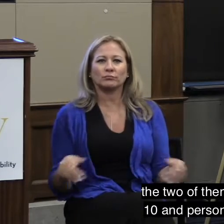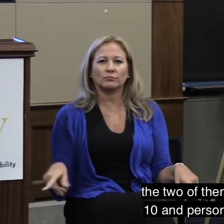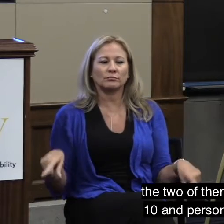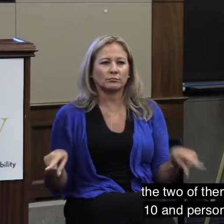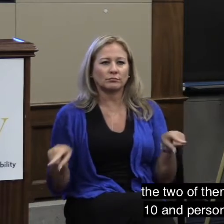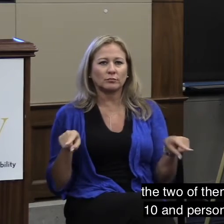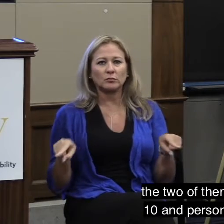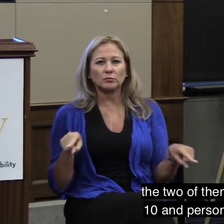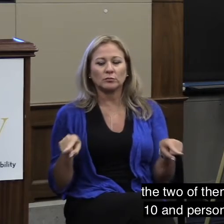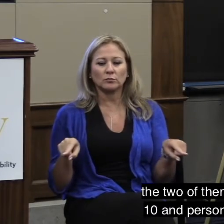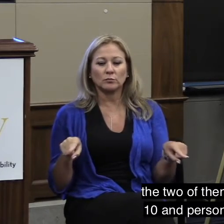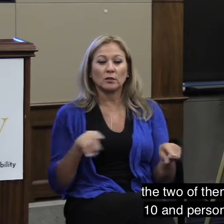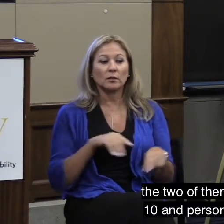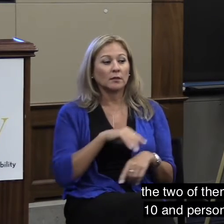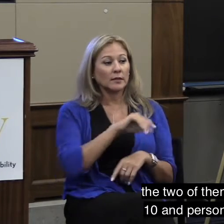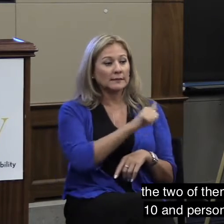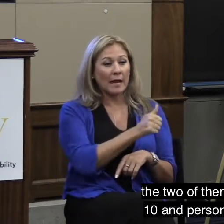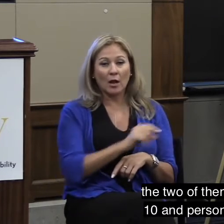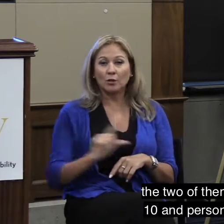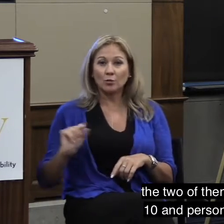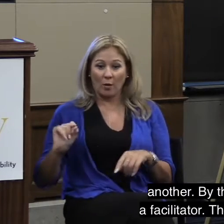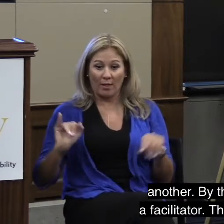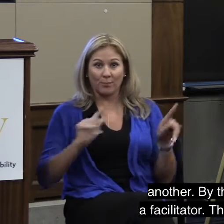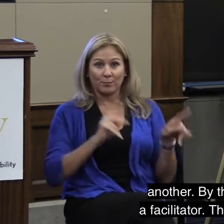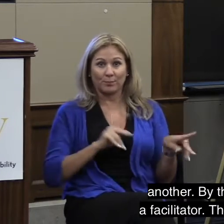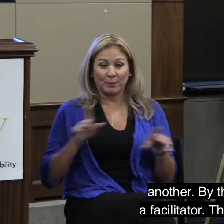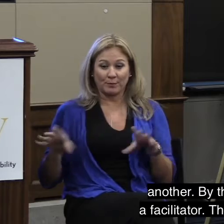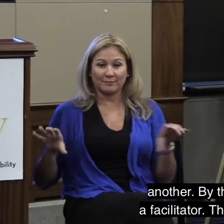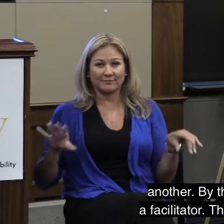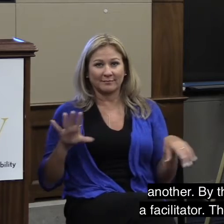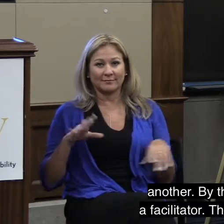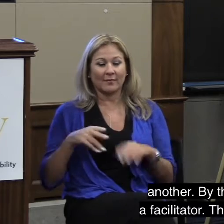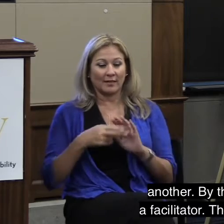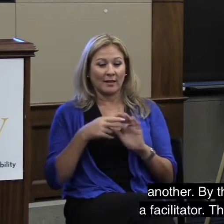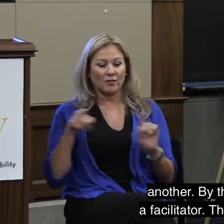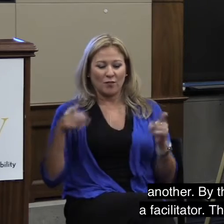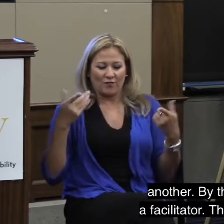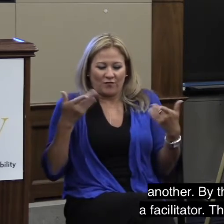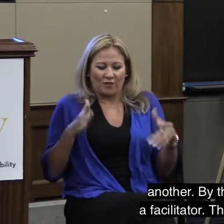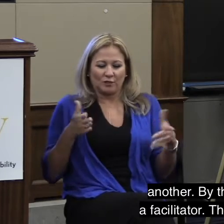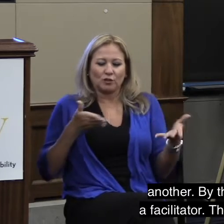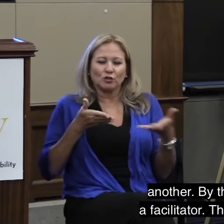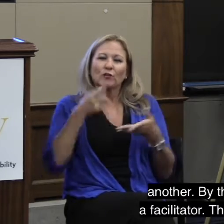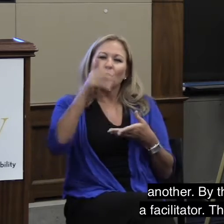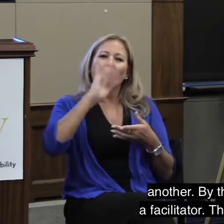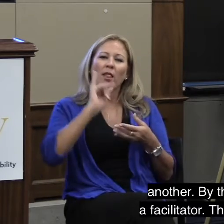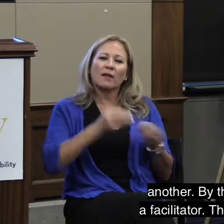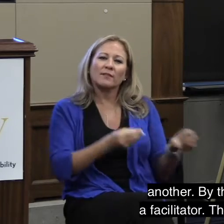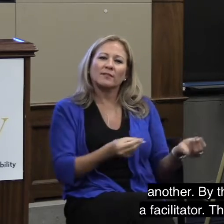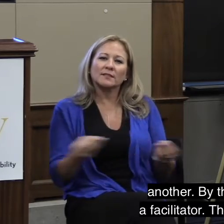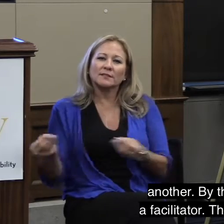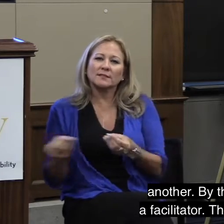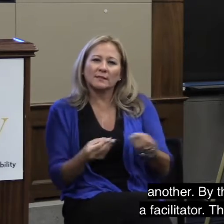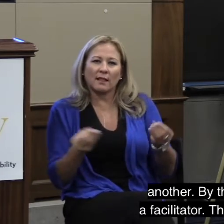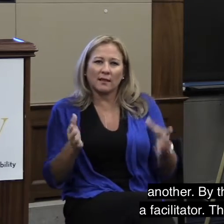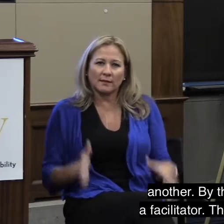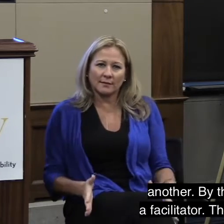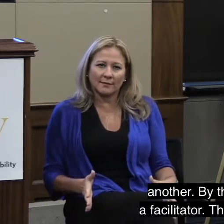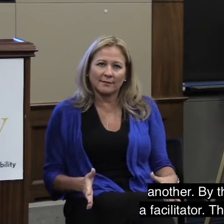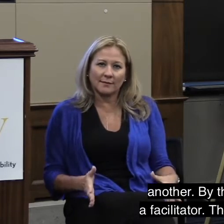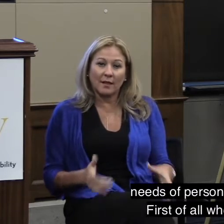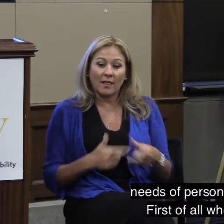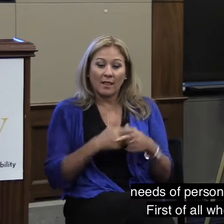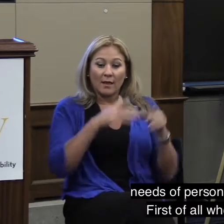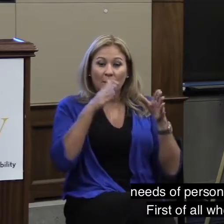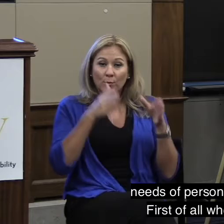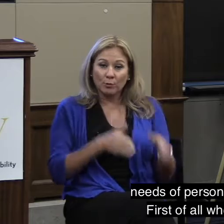so person number 10 and person number 20 interact with one another. By that point, you have served as a facilitator. Then, when person 20